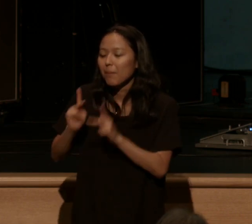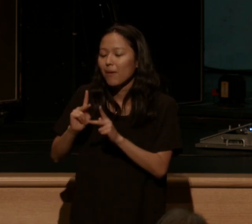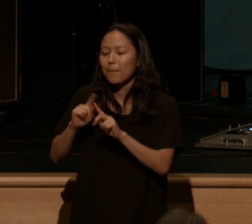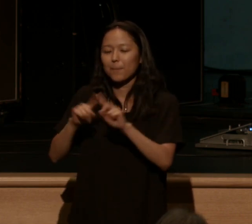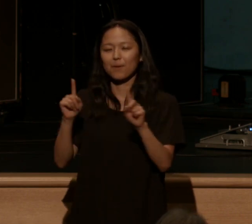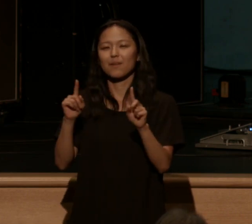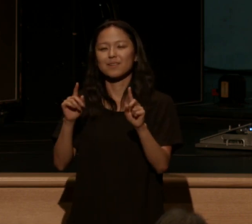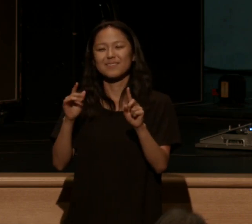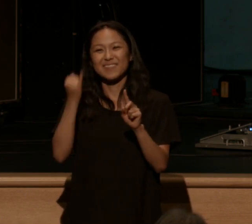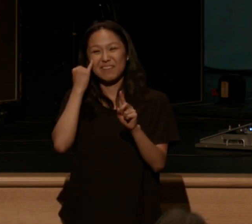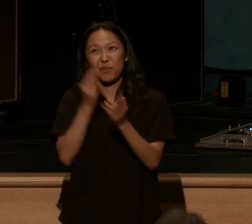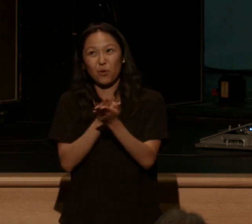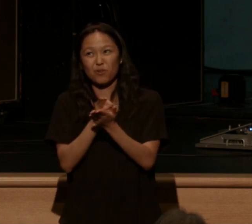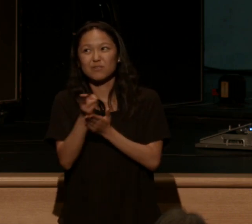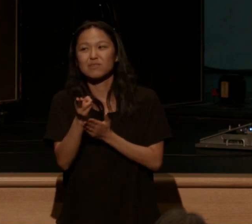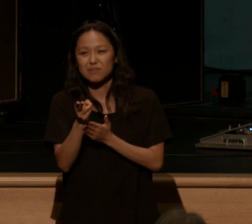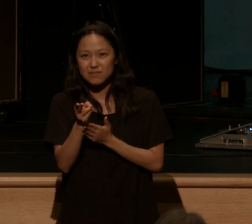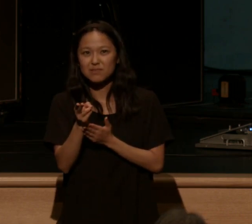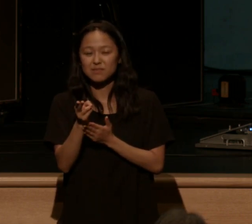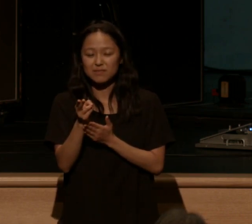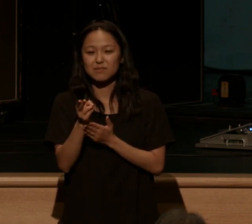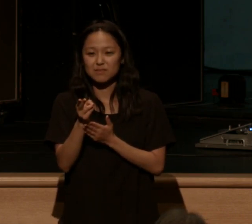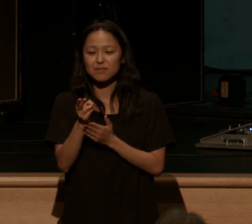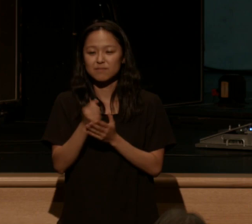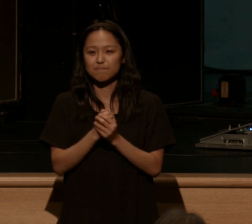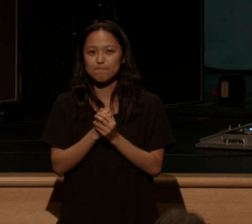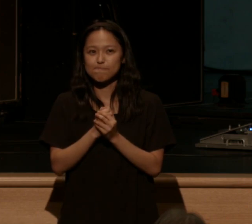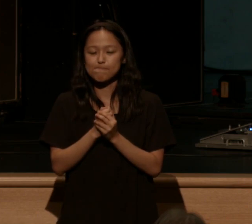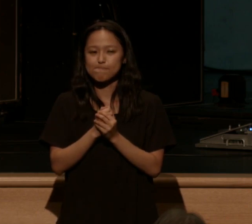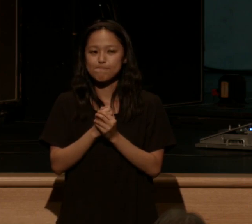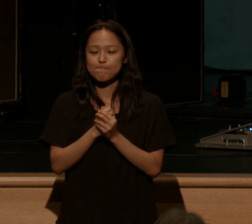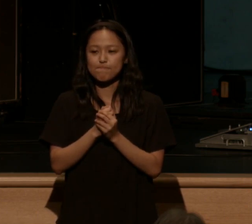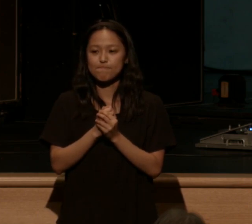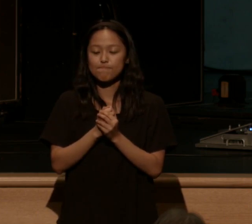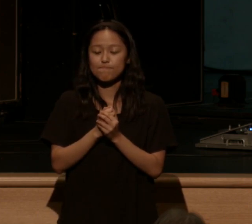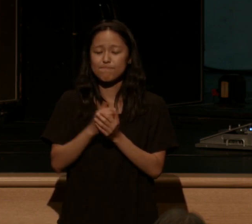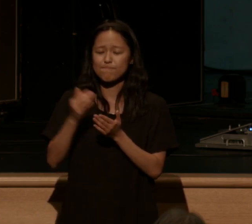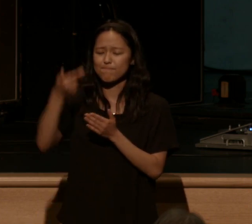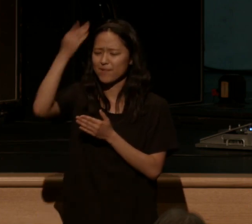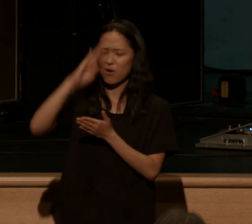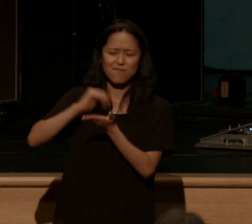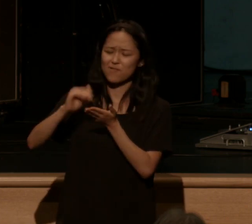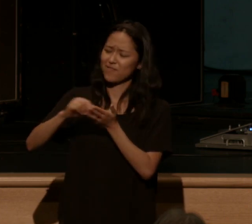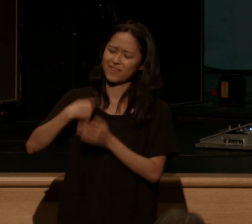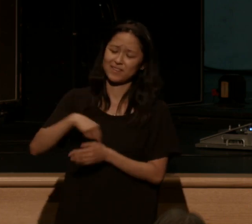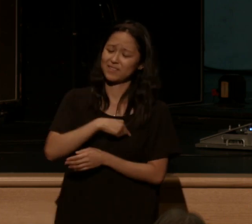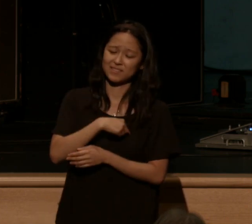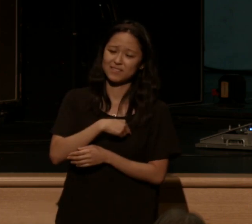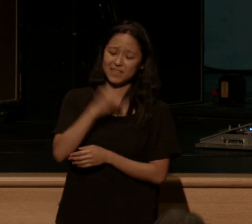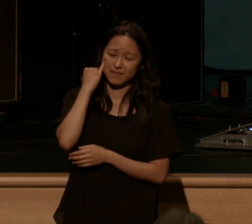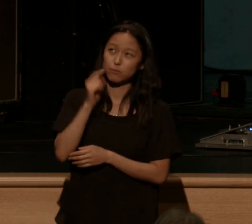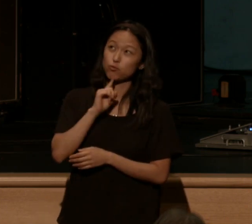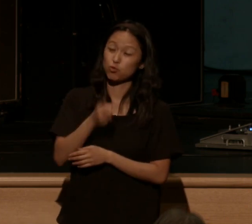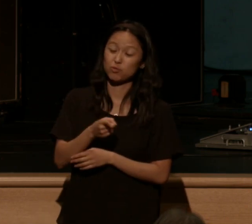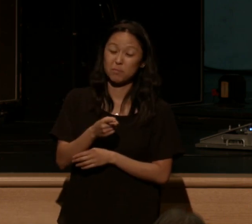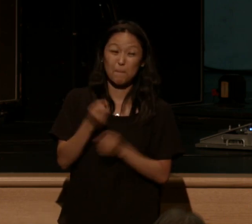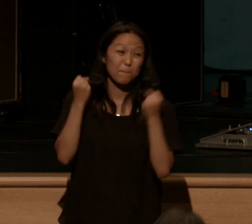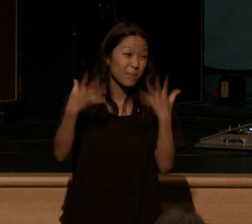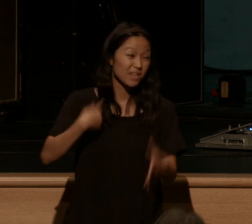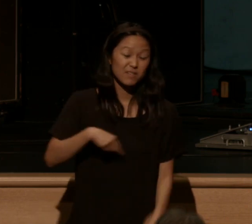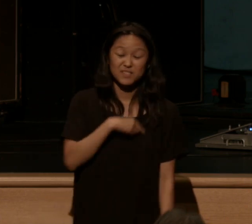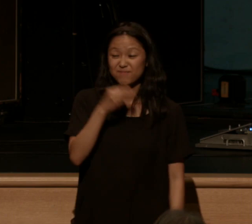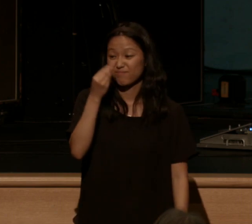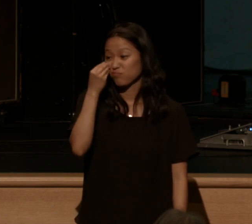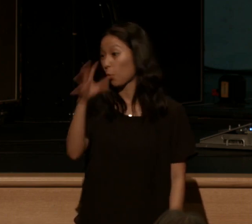A lot of us, if we're honest, okay, this is really important. And God forgive us if this is true. A lot of us just don't care enough to witness.